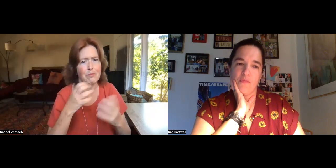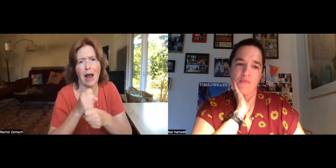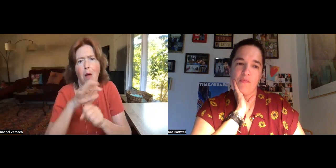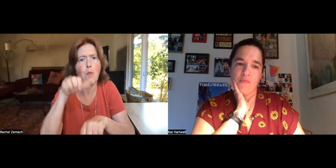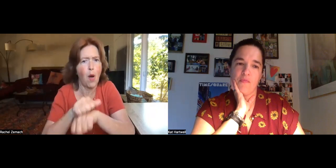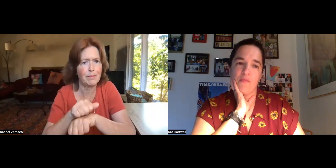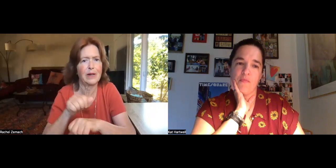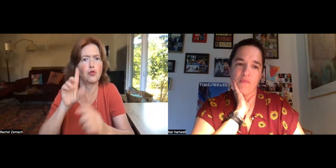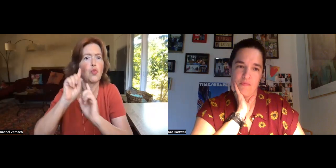made a point to go